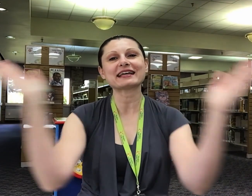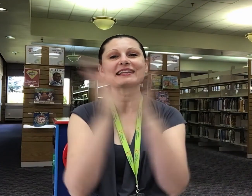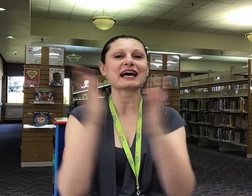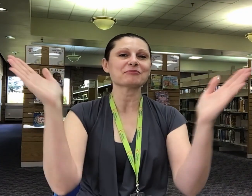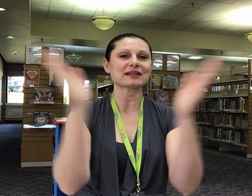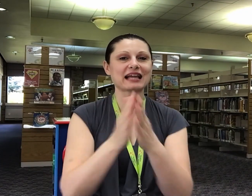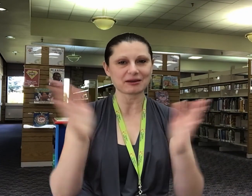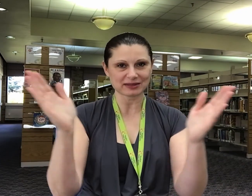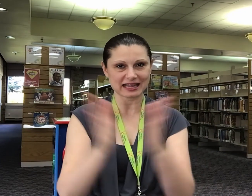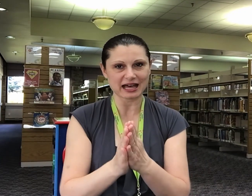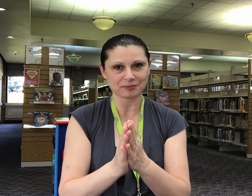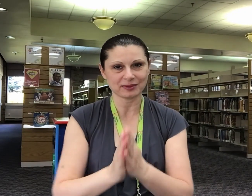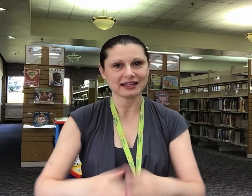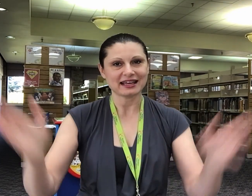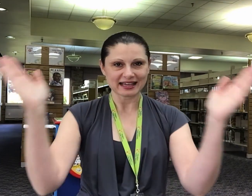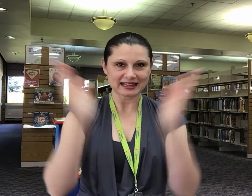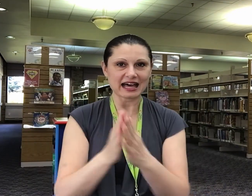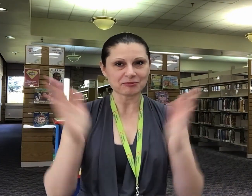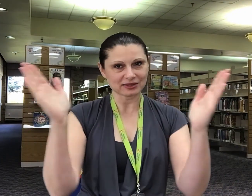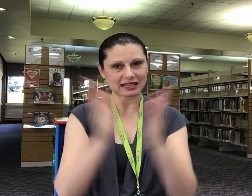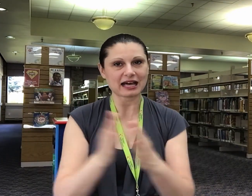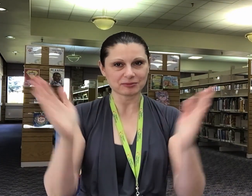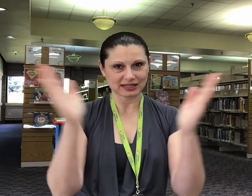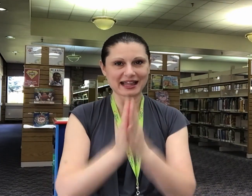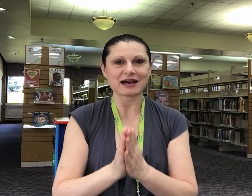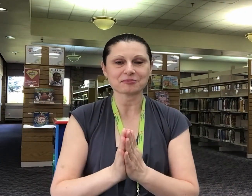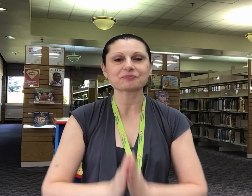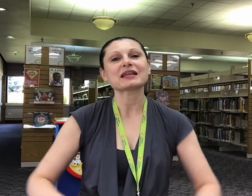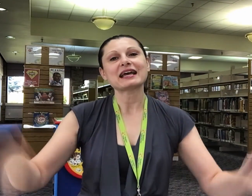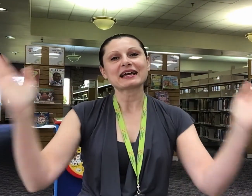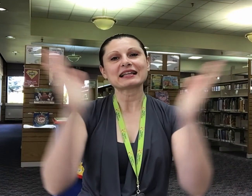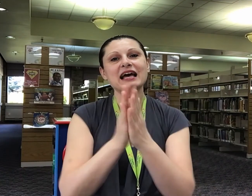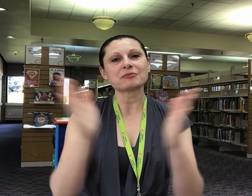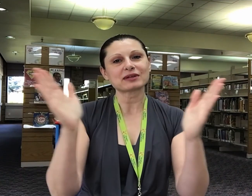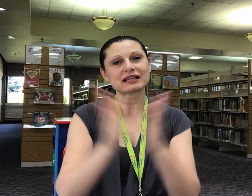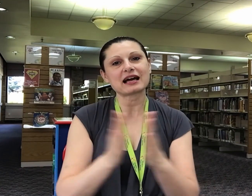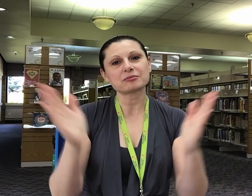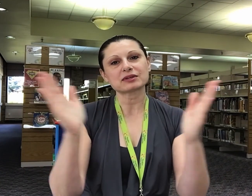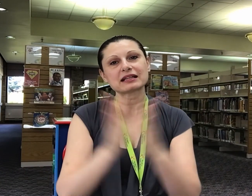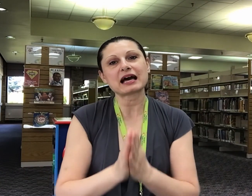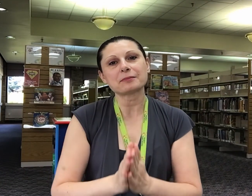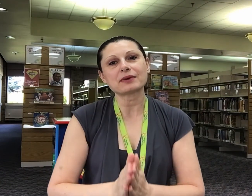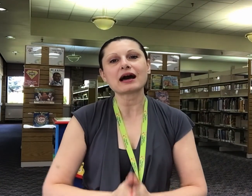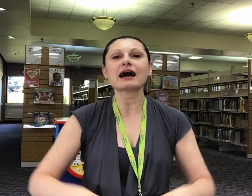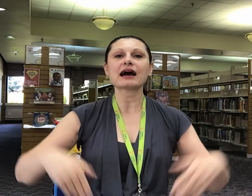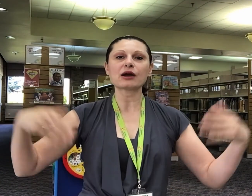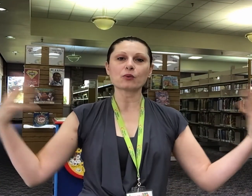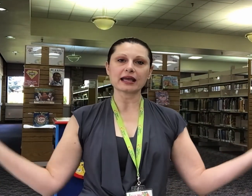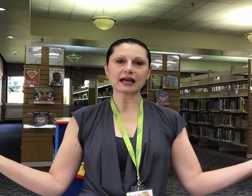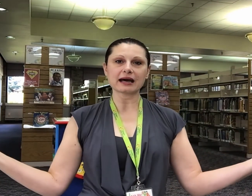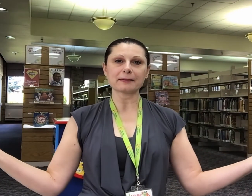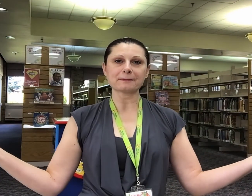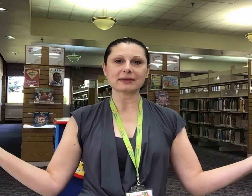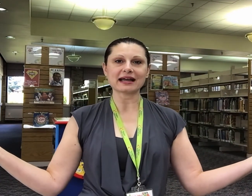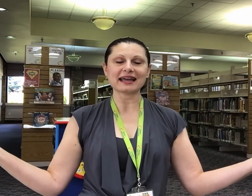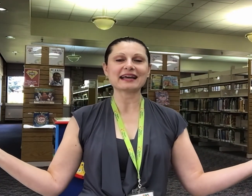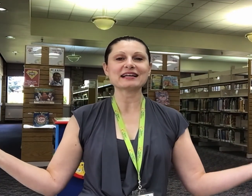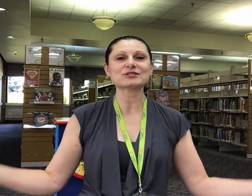clap, clap, clap, clap, clap, clap, clap, clap, clap. I wake up my hands with